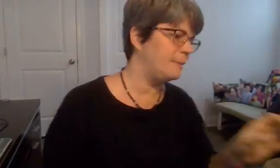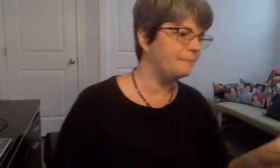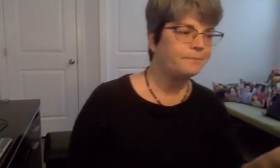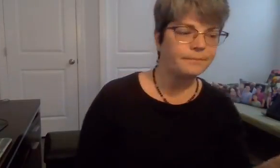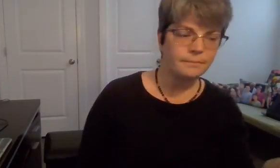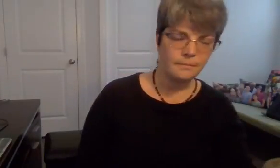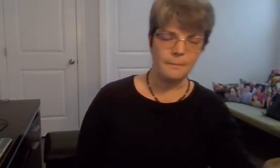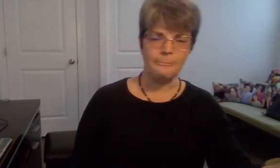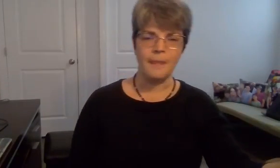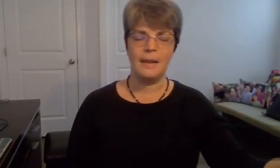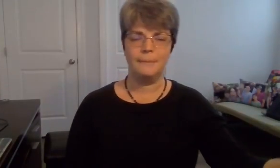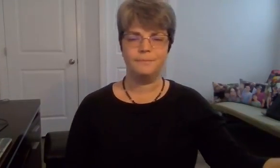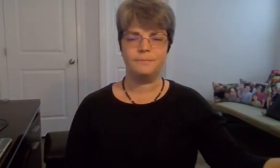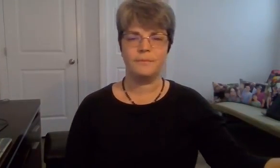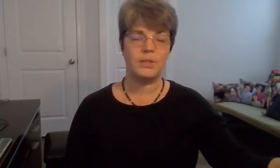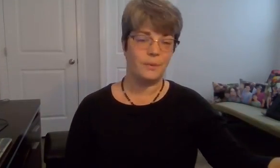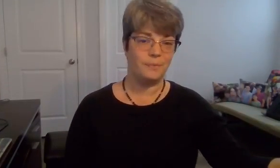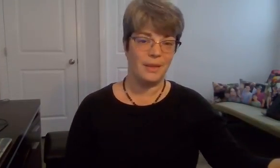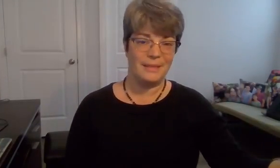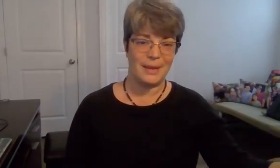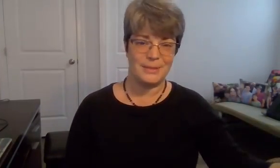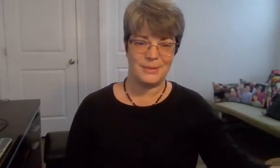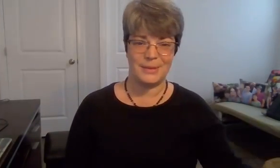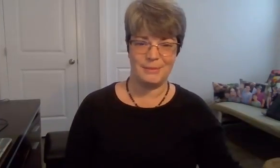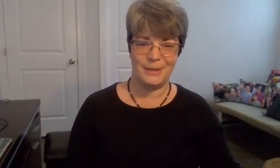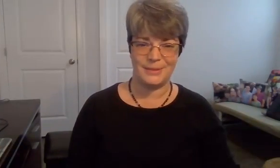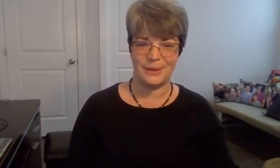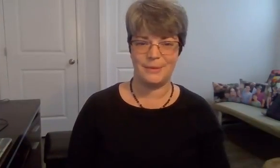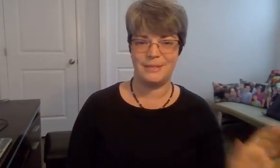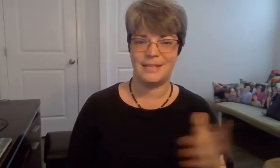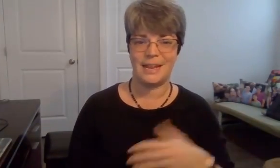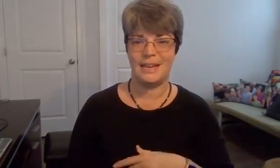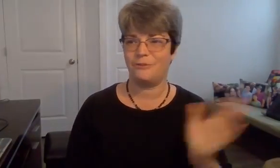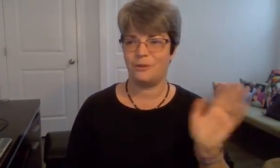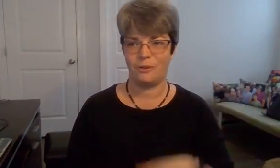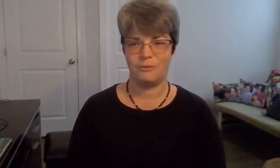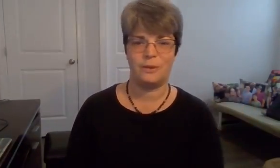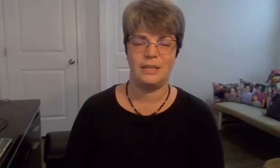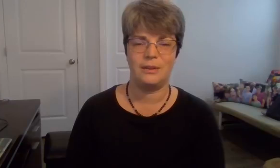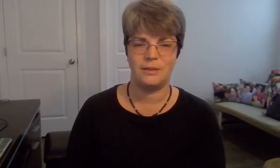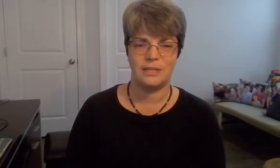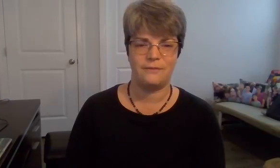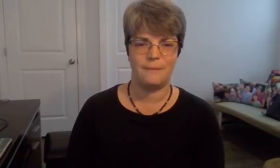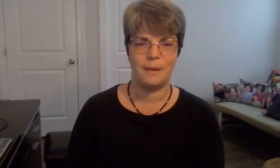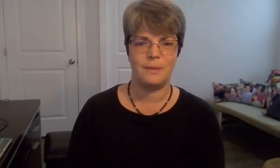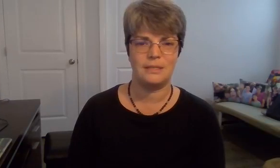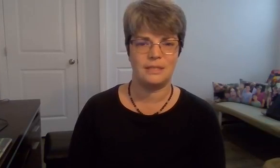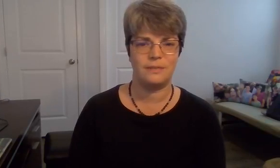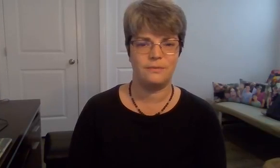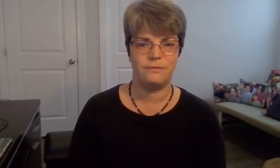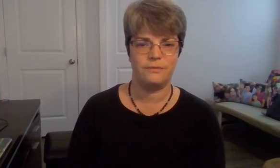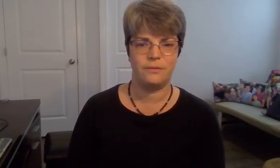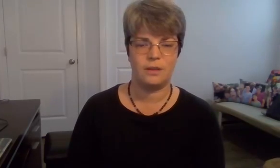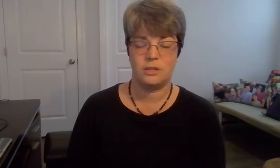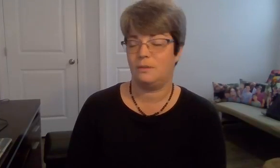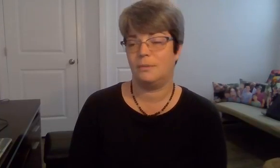me. So that's me. So I've been signing for over 20 years. I've had my business, actually much